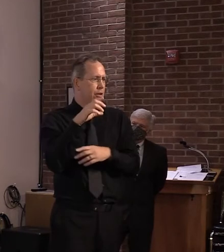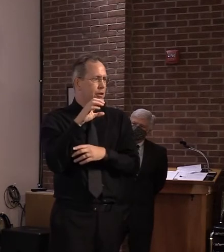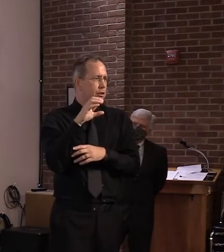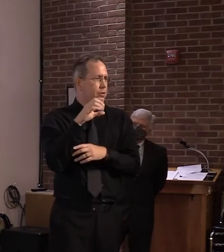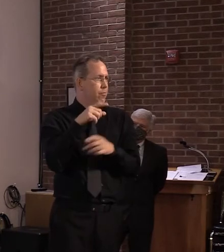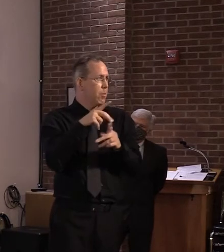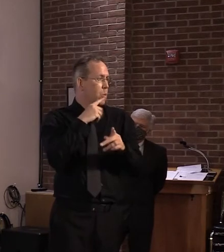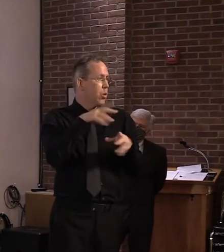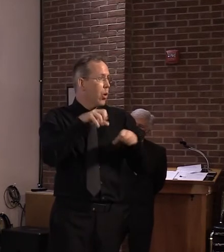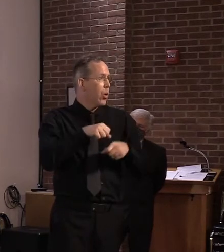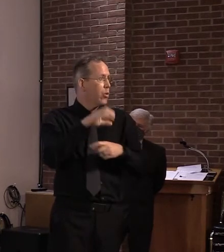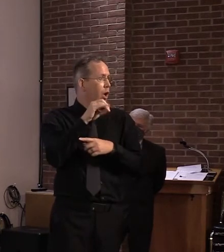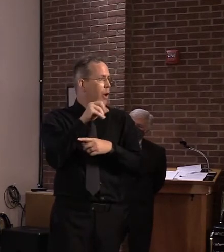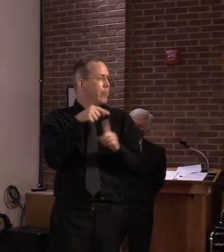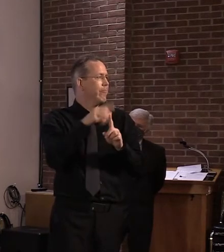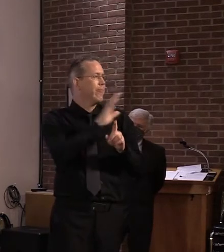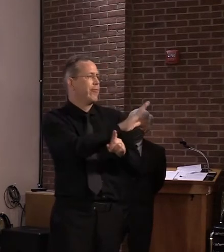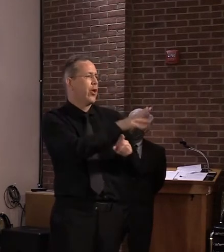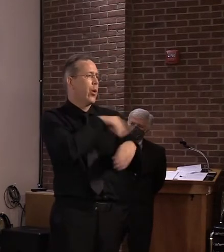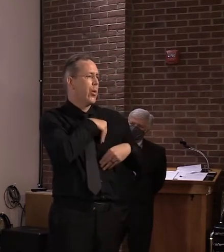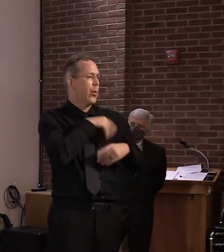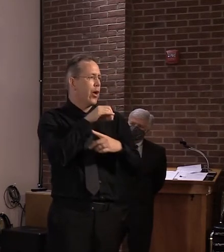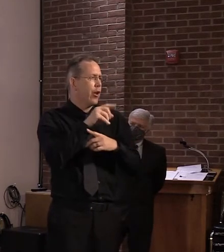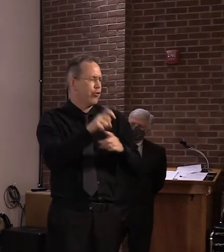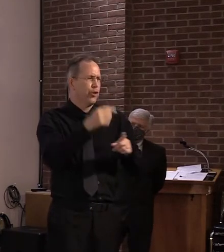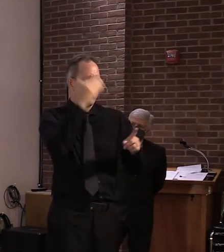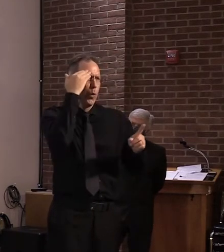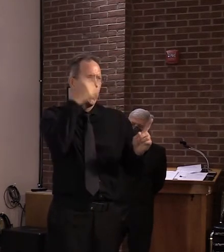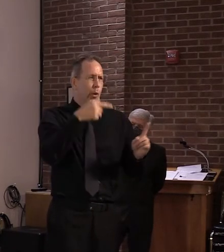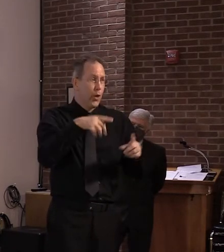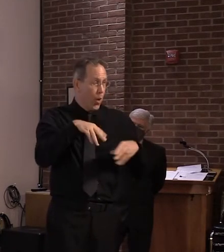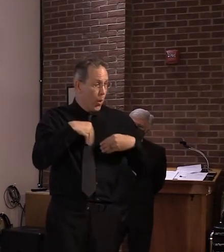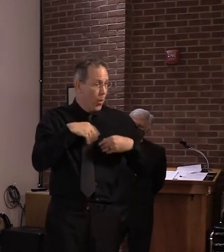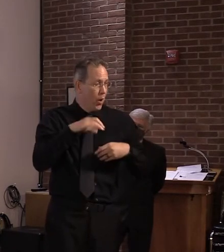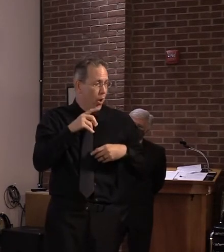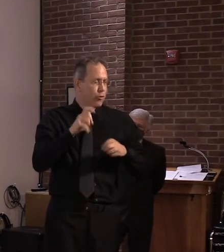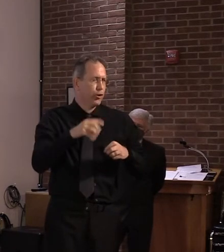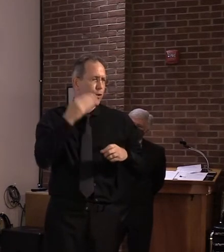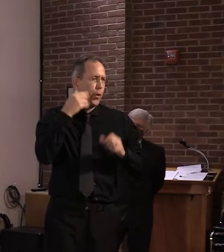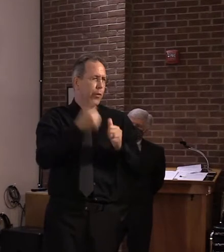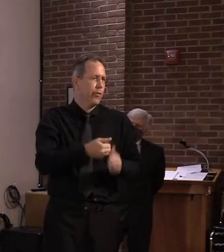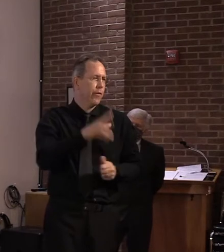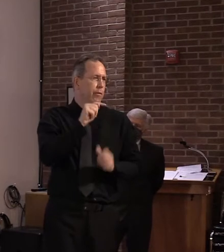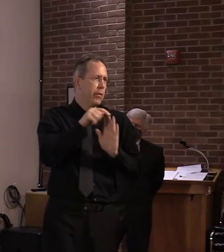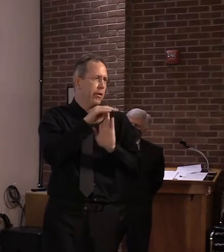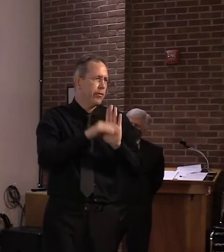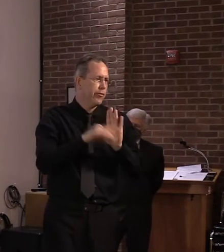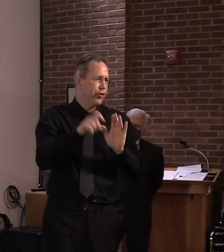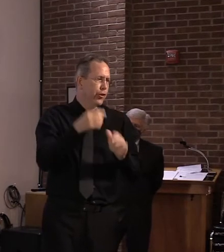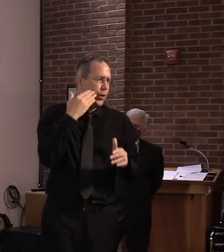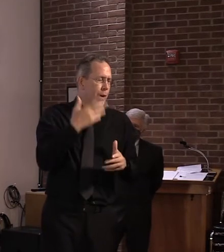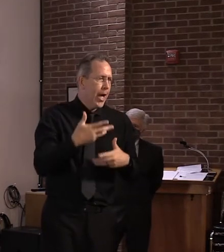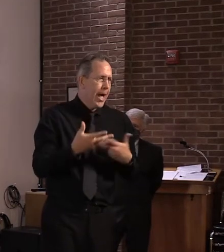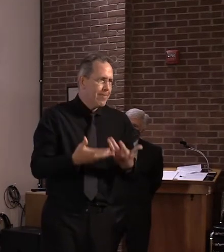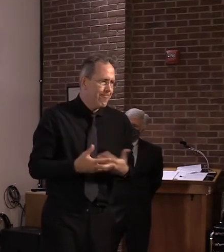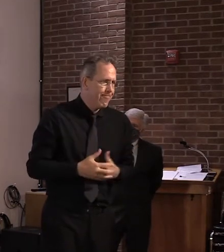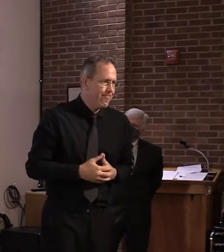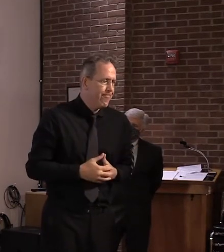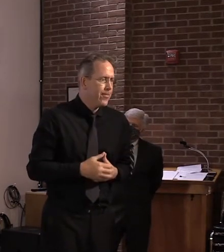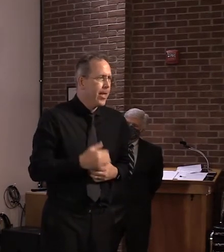would think that they would be aware of what's going on in the state. But I think, again, this is now, and I'm not trying to